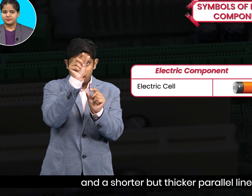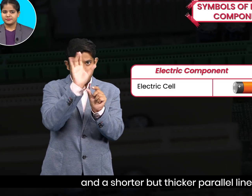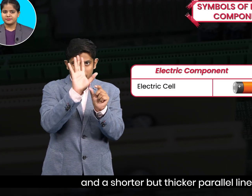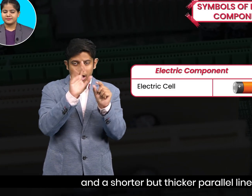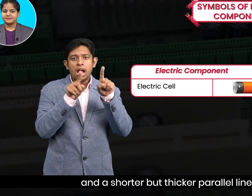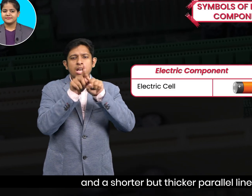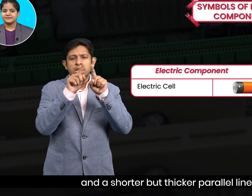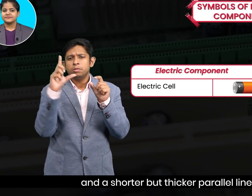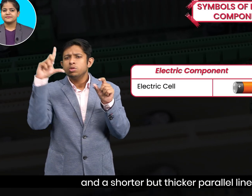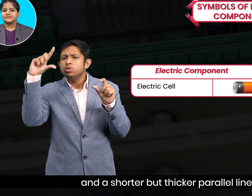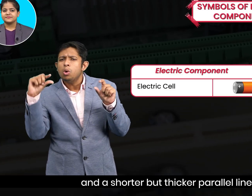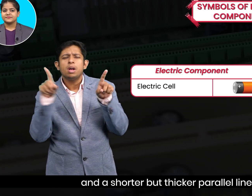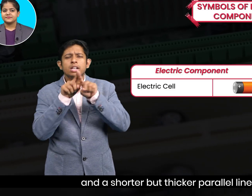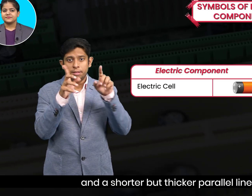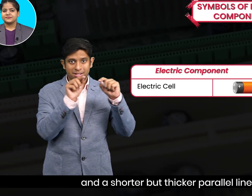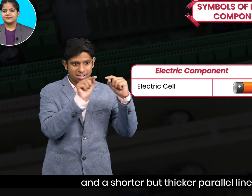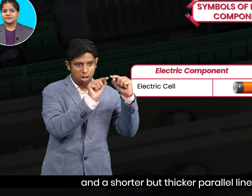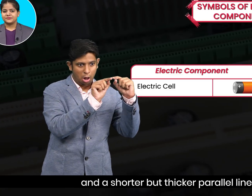line.